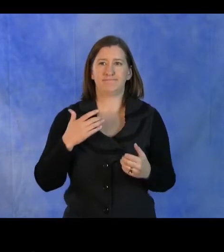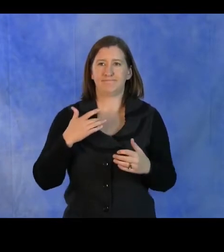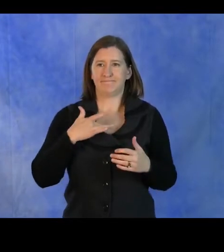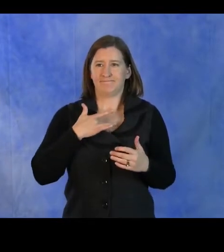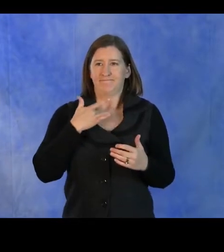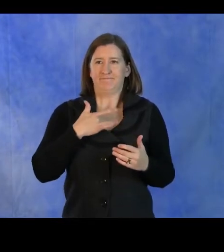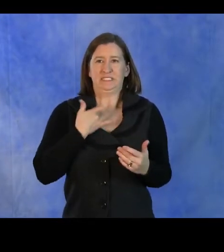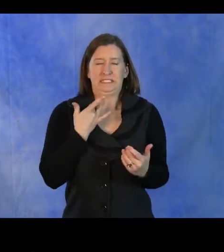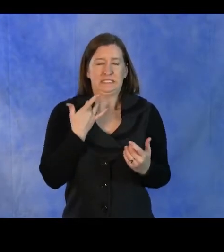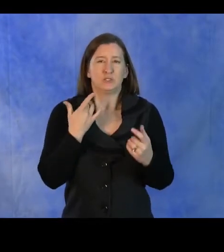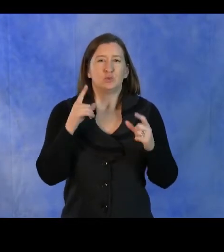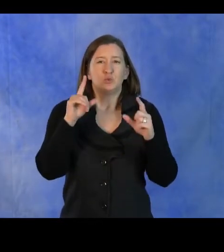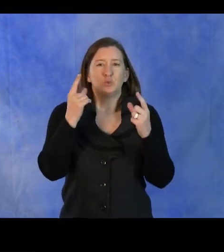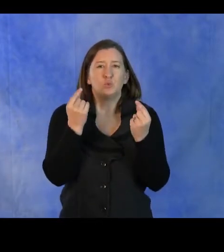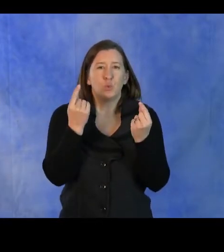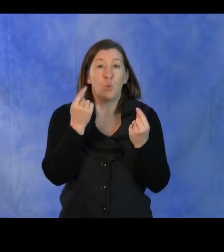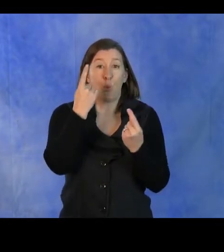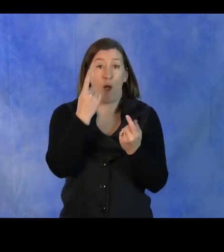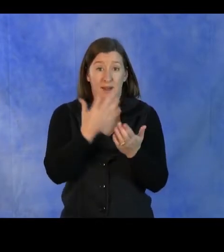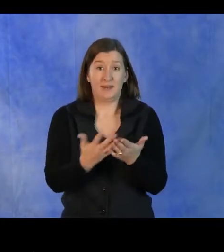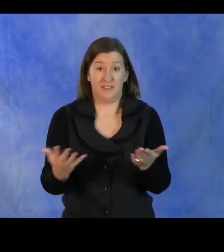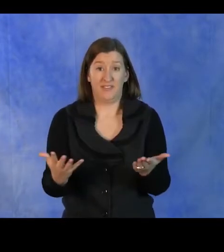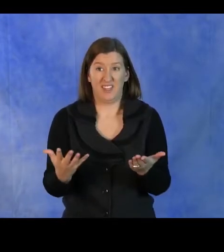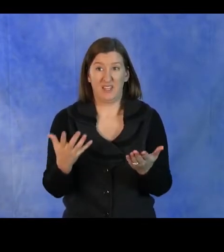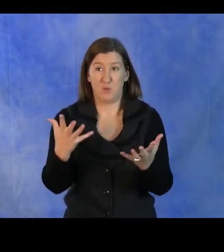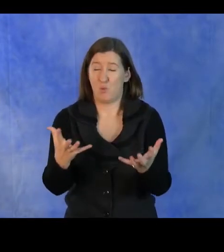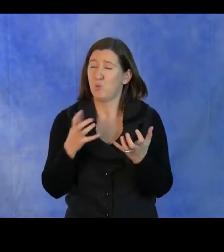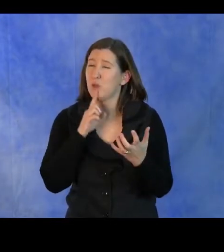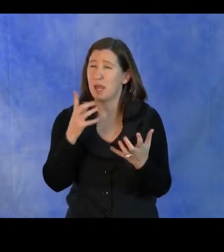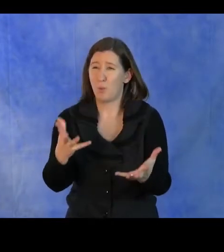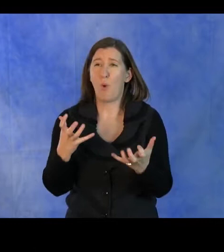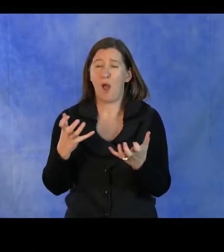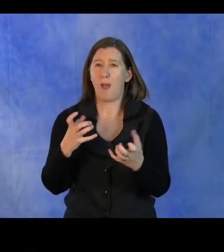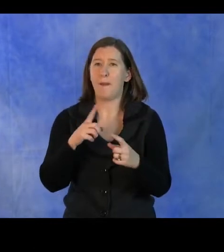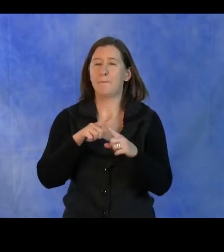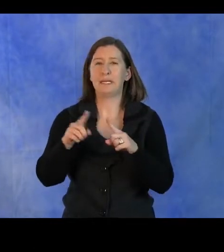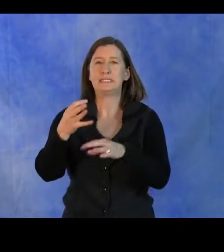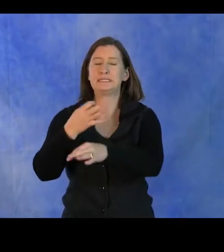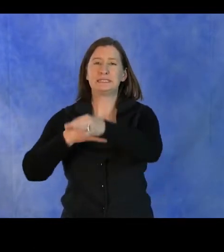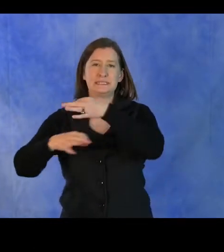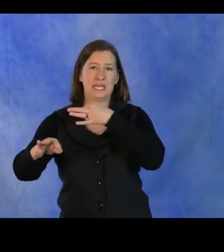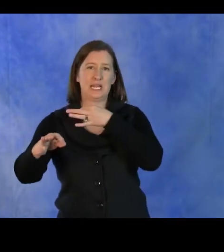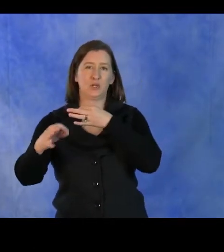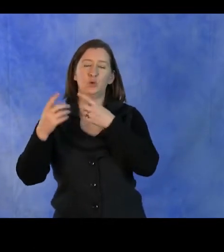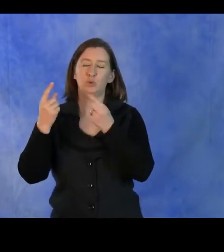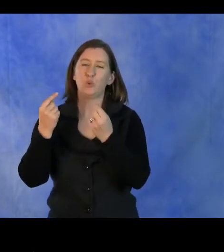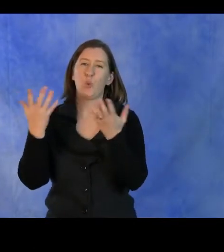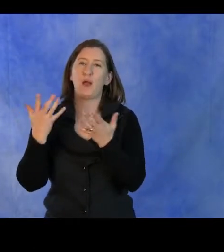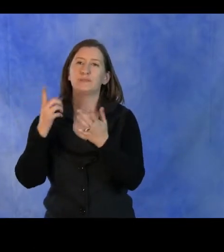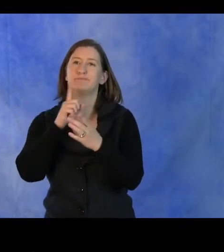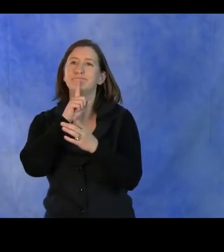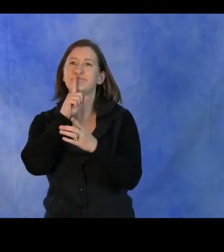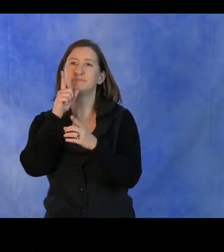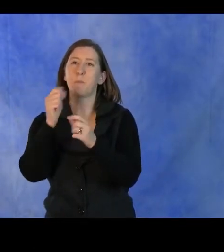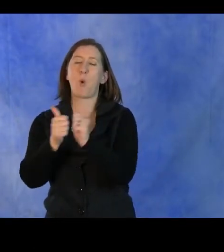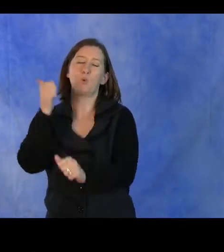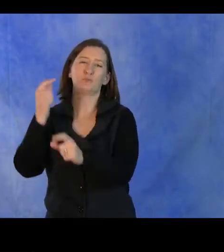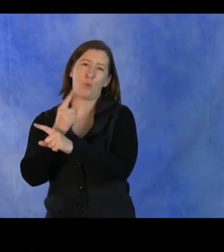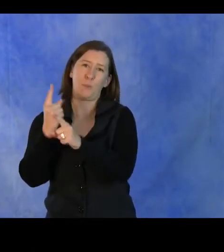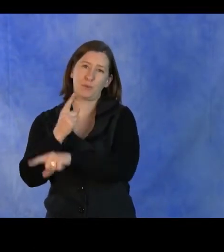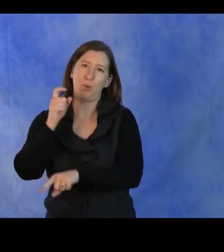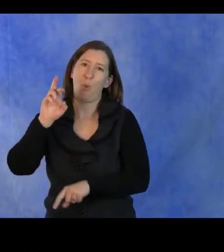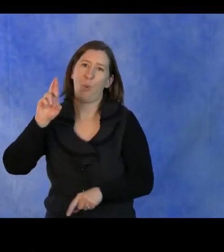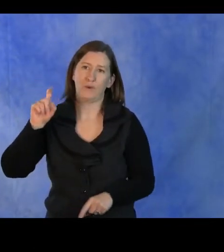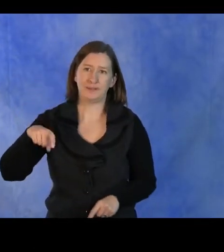strong inclination to do one thing instead of do what's